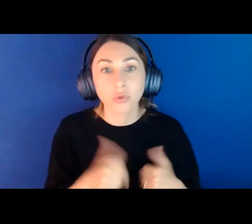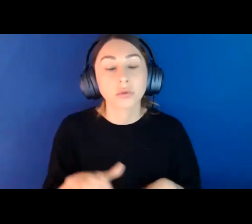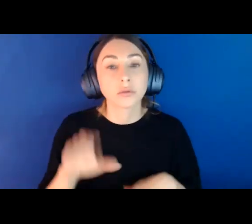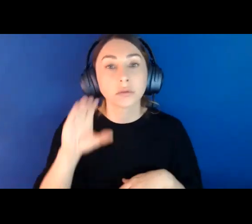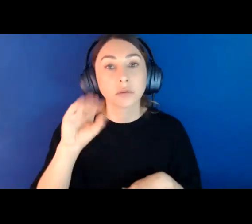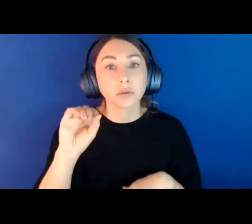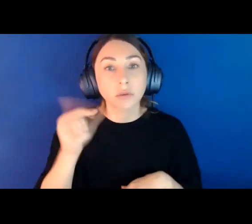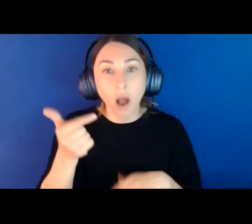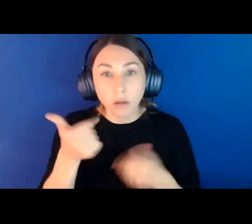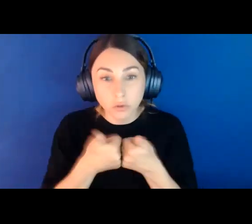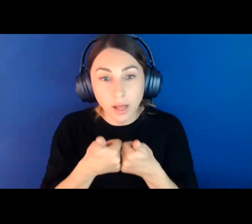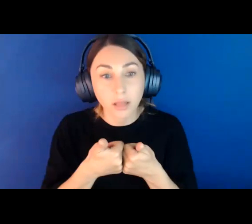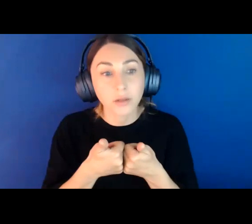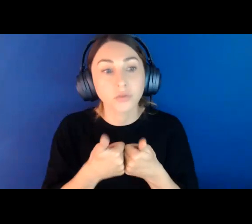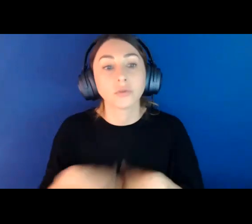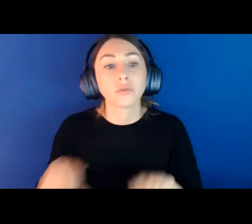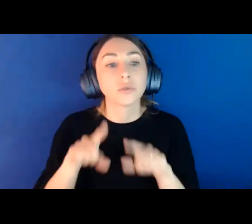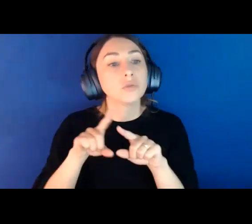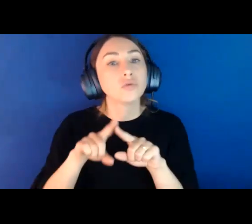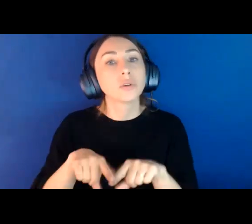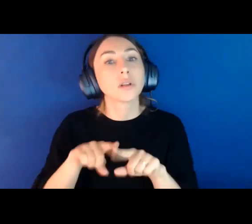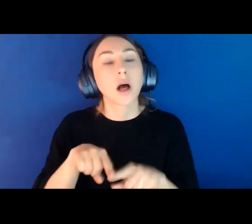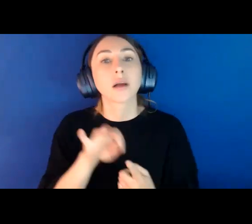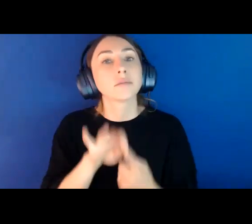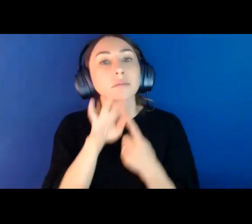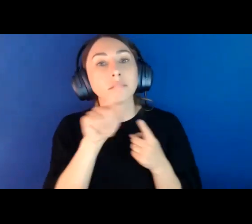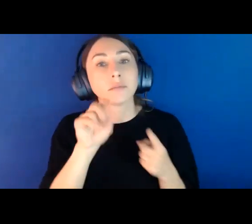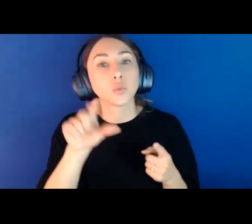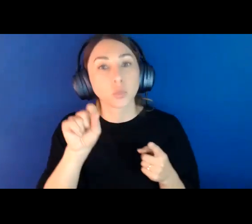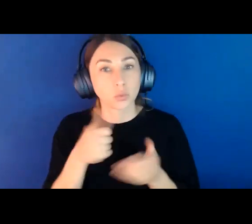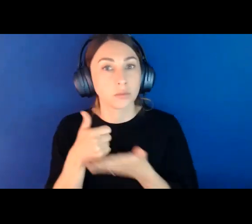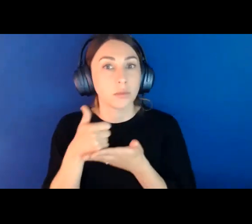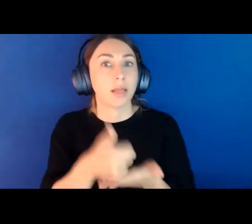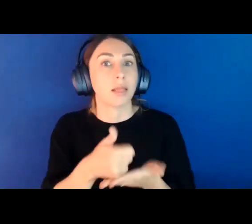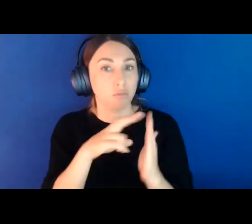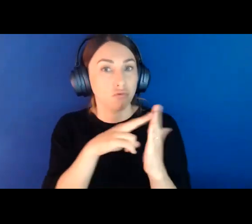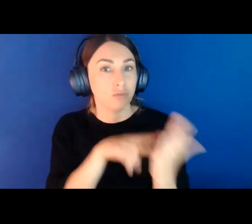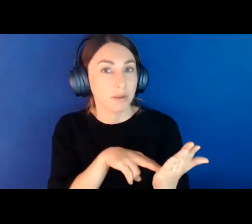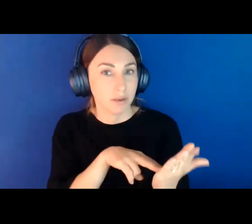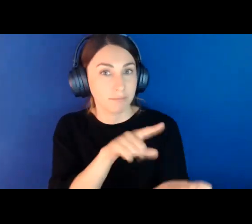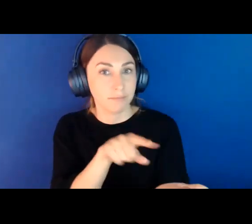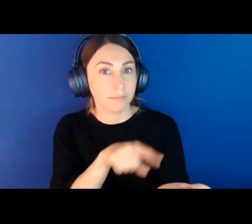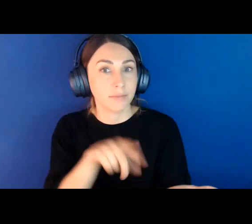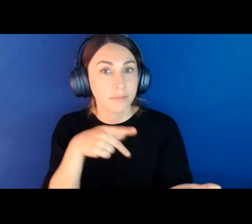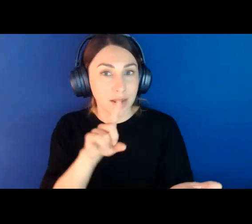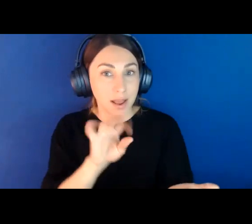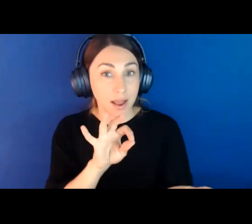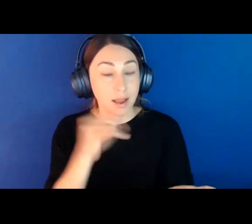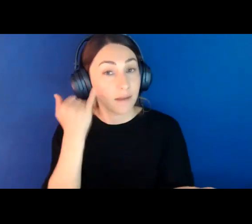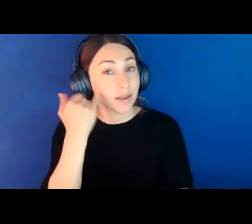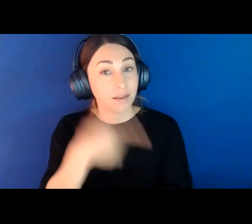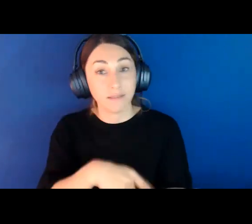cognitive challenges, relies on tools to read the PDFs. If a PDF is not